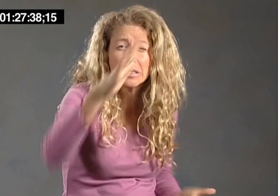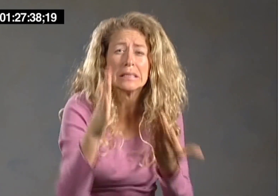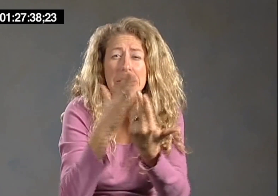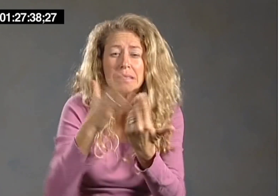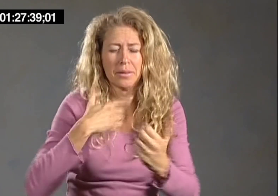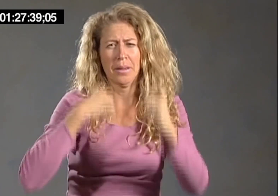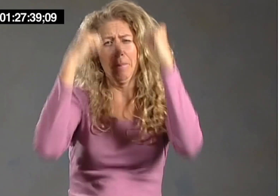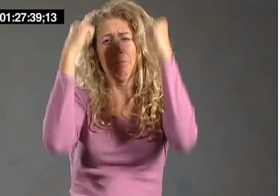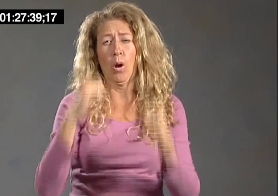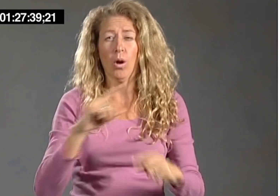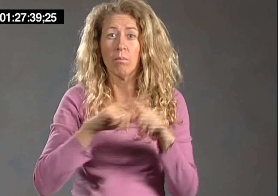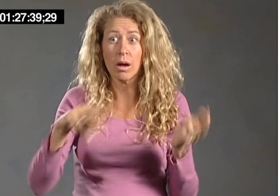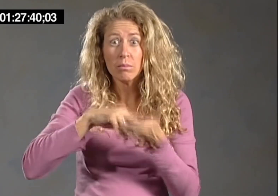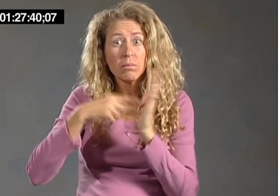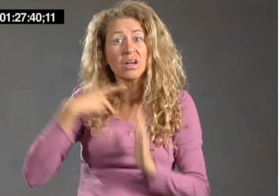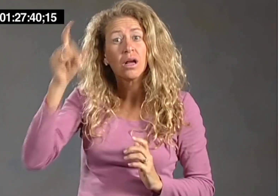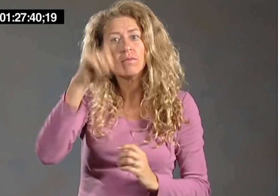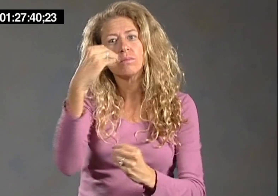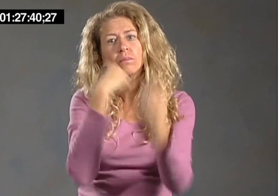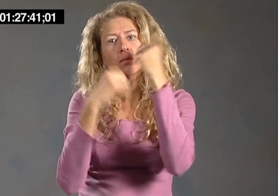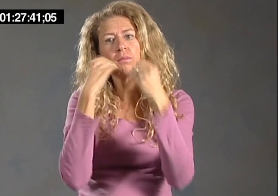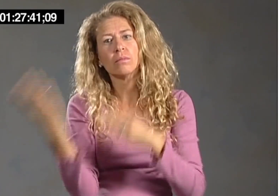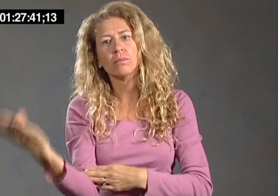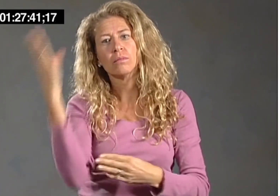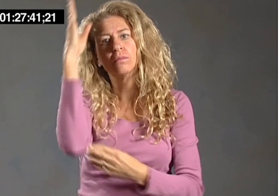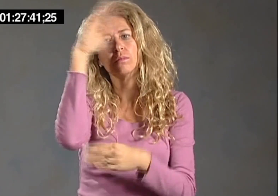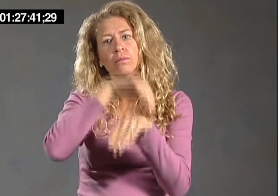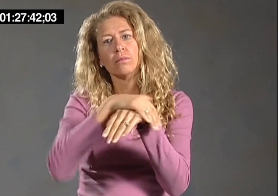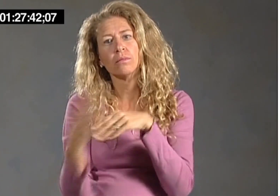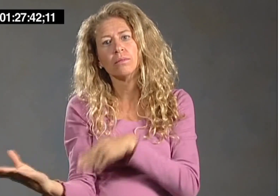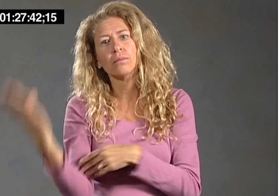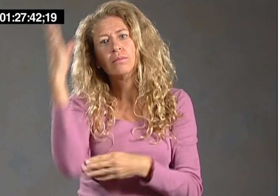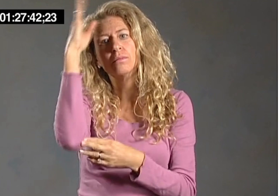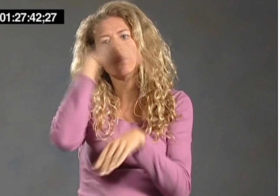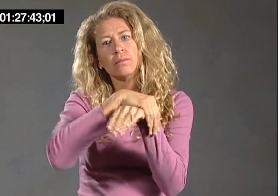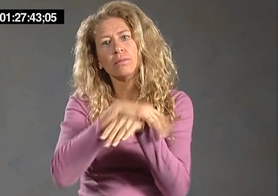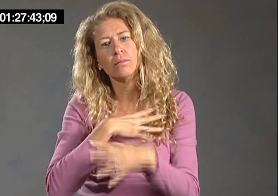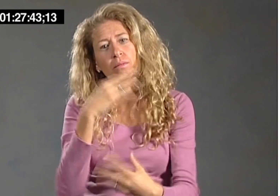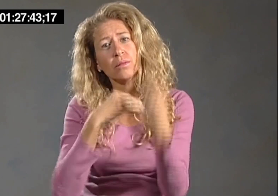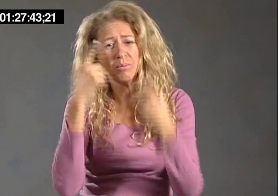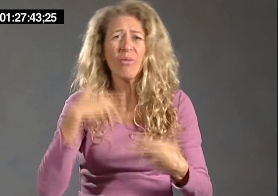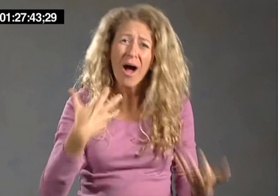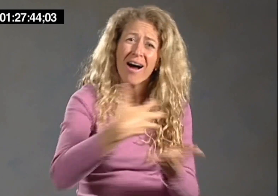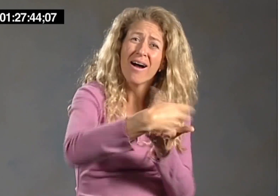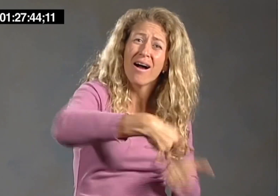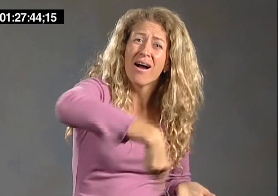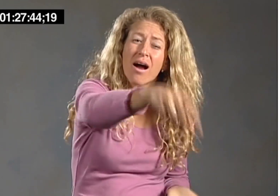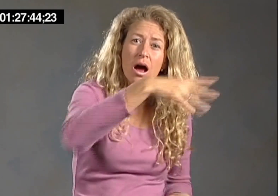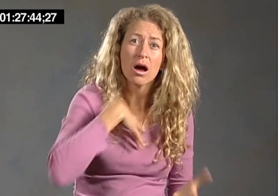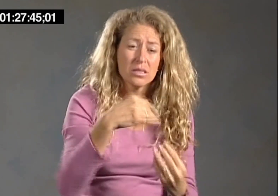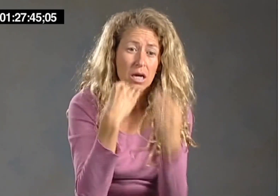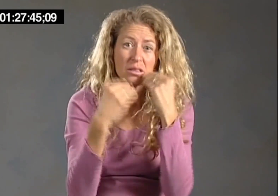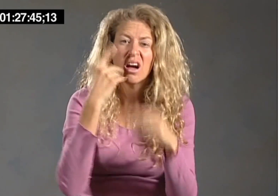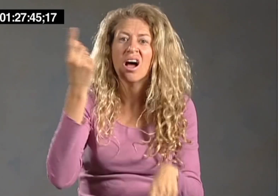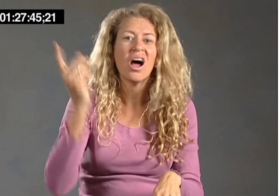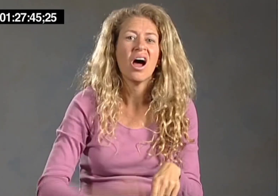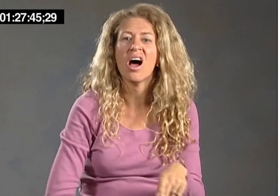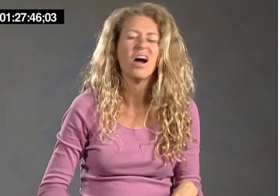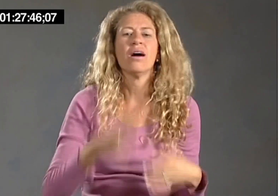loved jumping at the bird that came down to pick at my crops. There were bugs that were crawling all